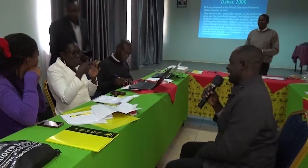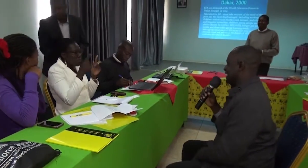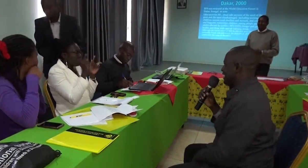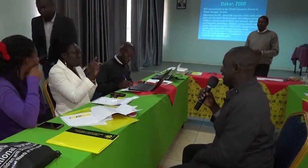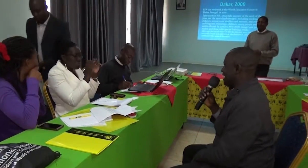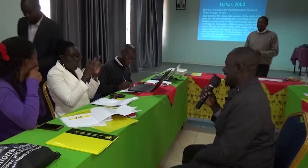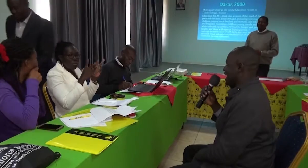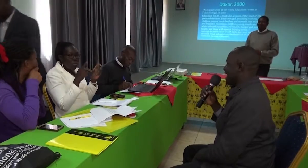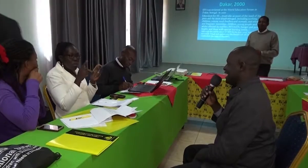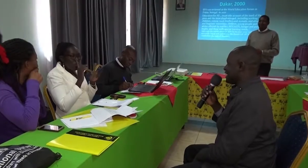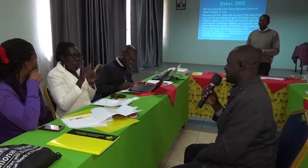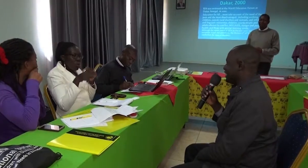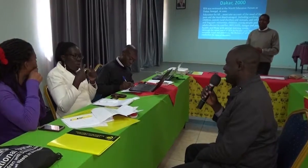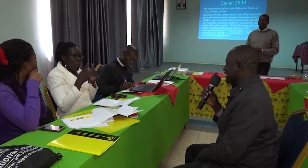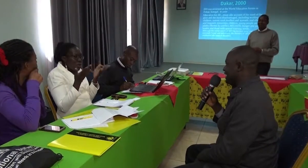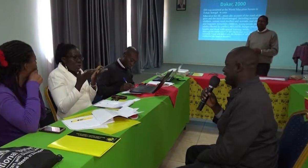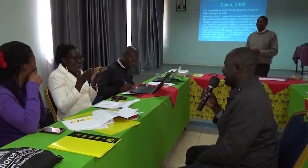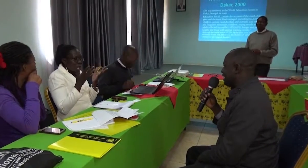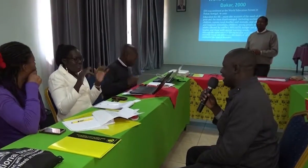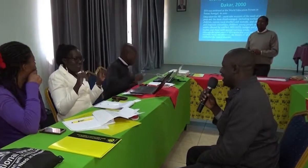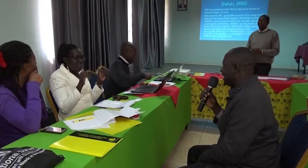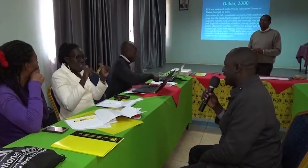Okay. Just shortly,